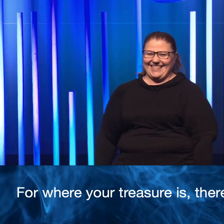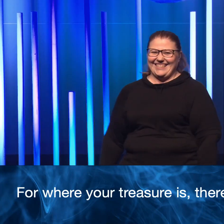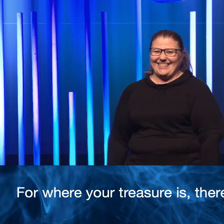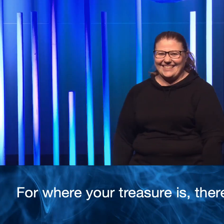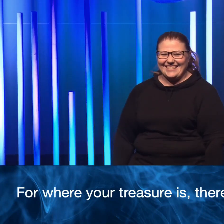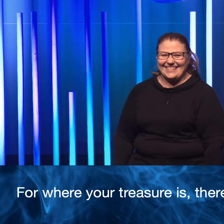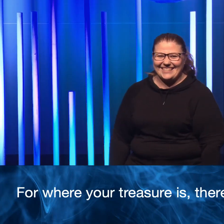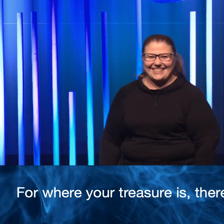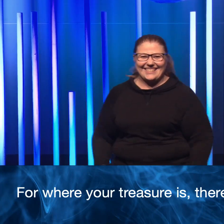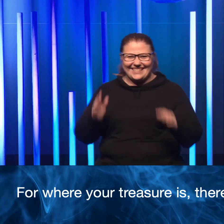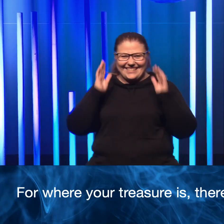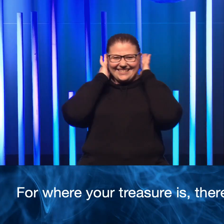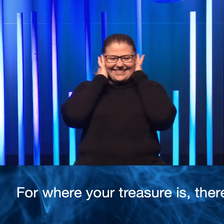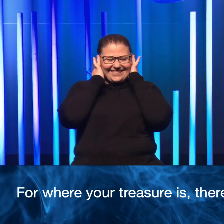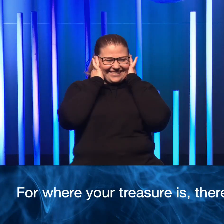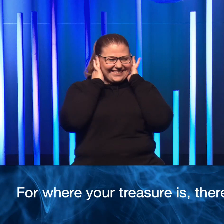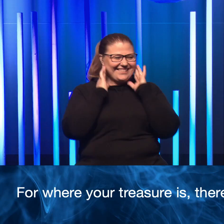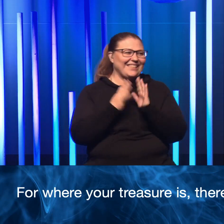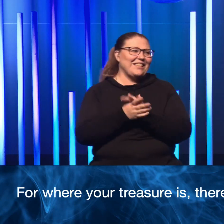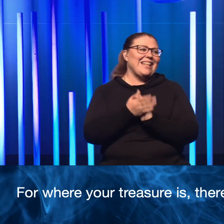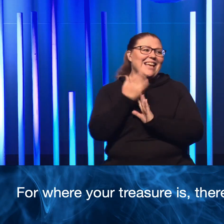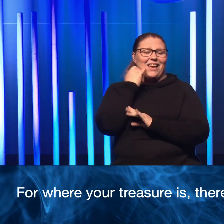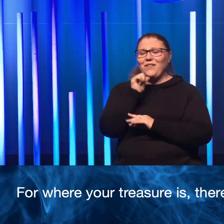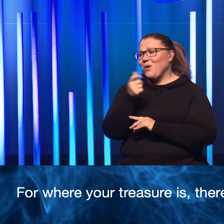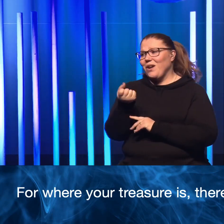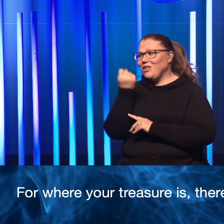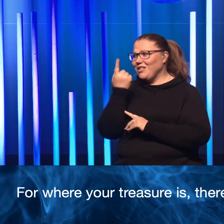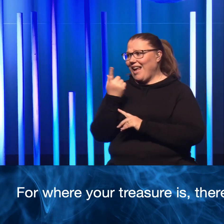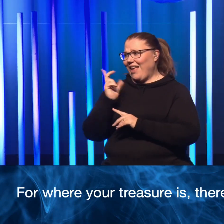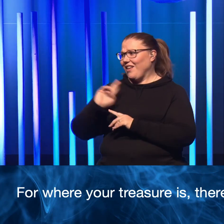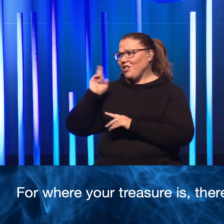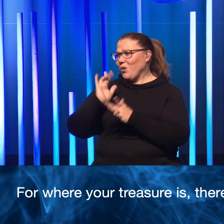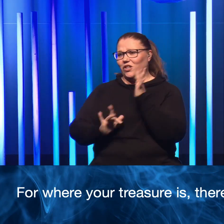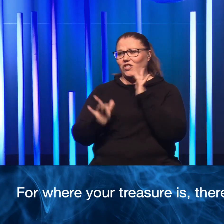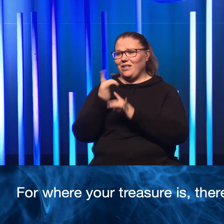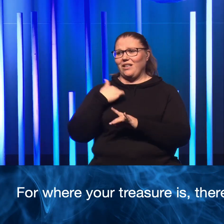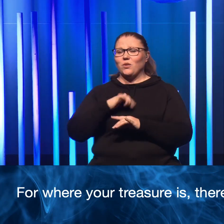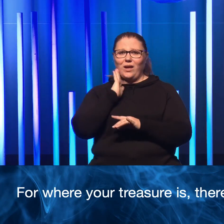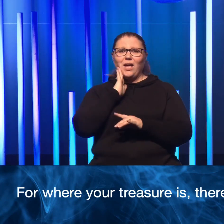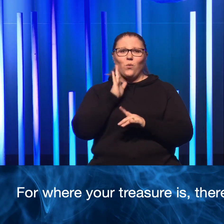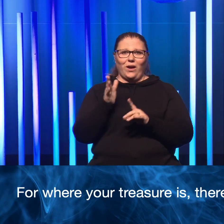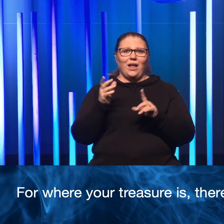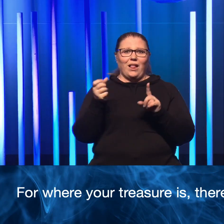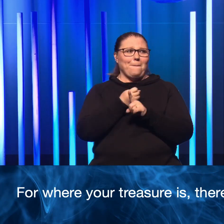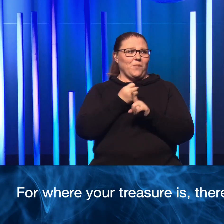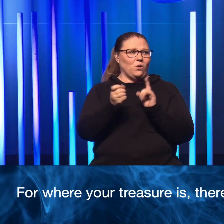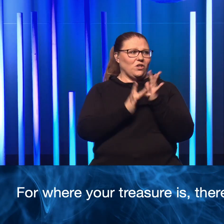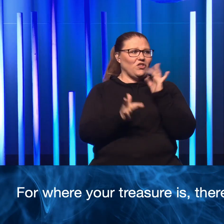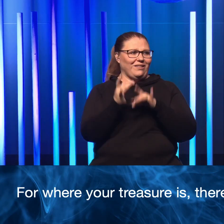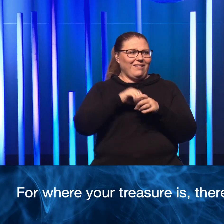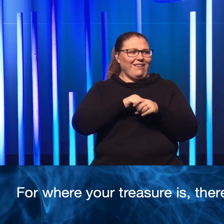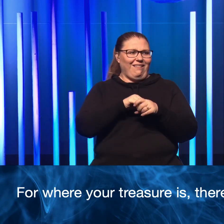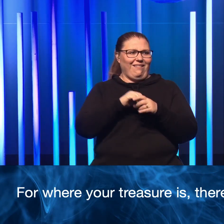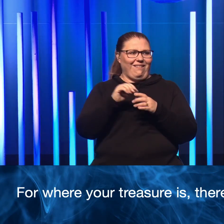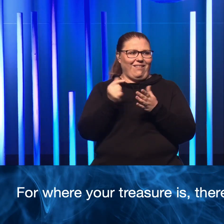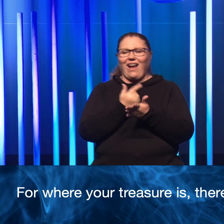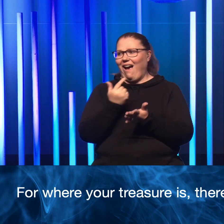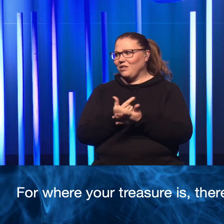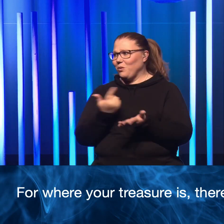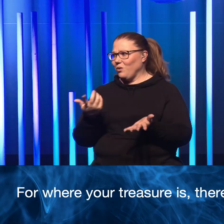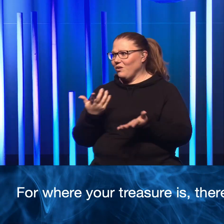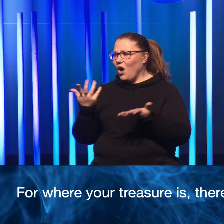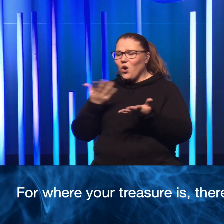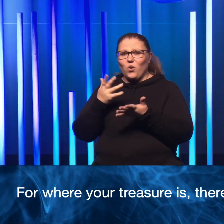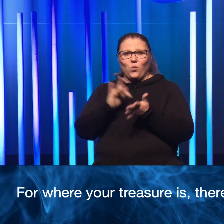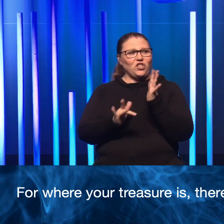Come on now. If we don't understand the historical Jesus, we'll abuse the Jesus of the Gospels. What Jesus is saying